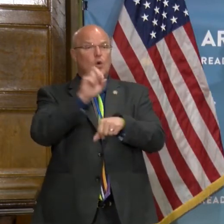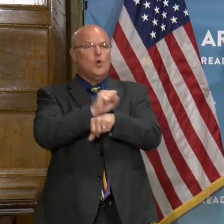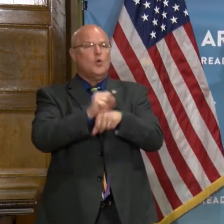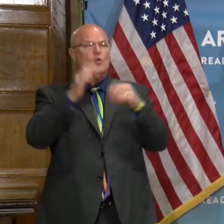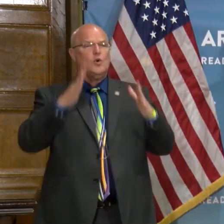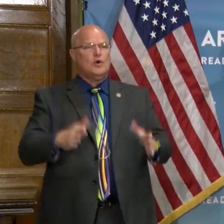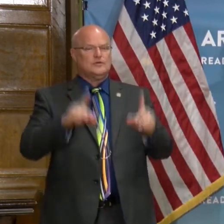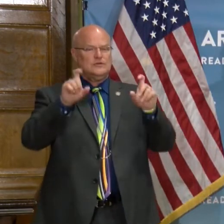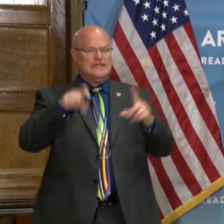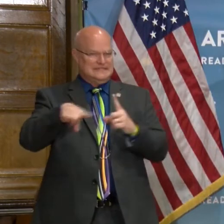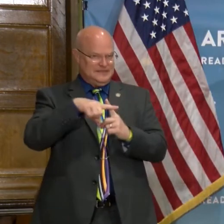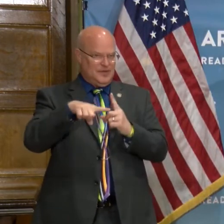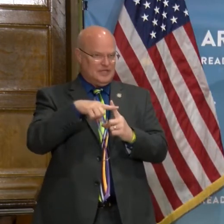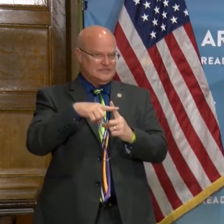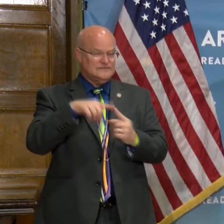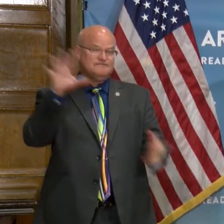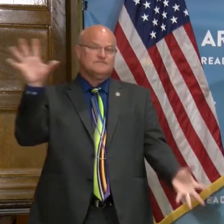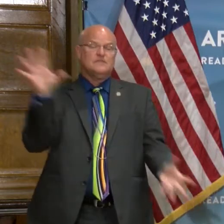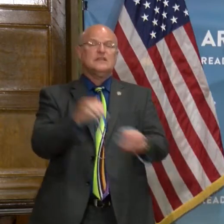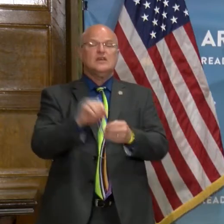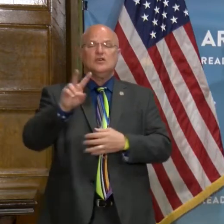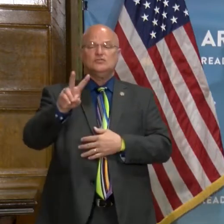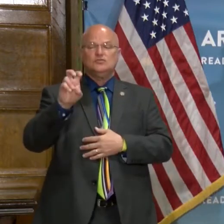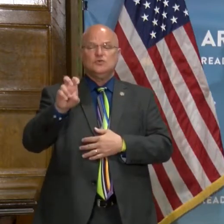tested positive. We have a total of